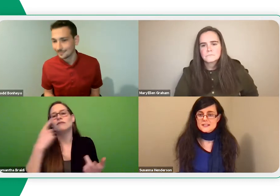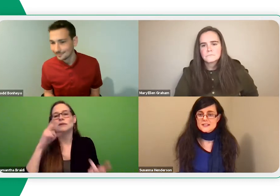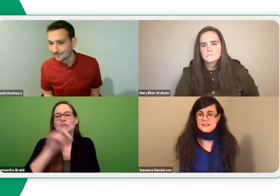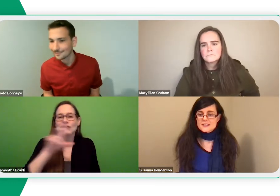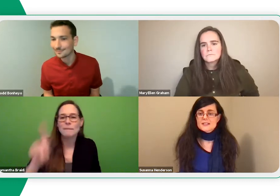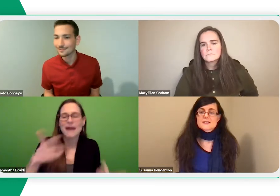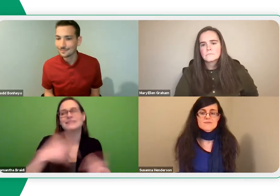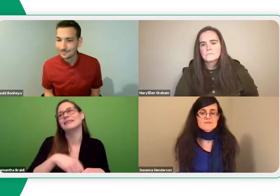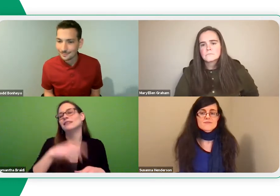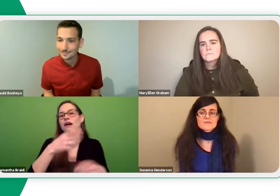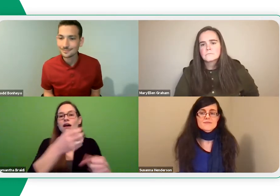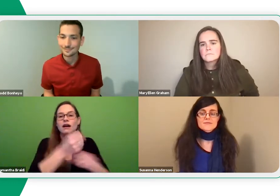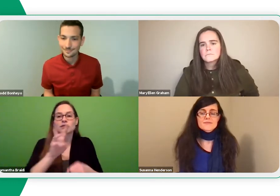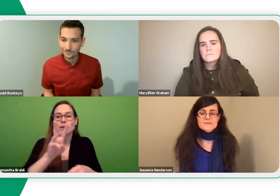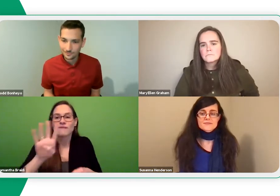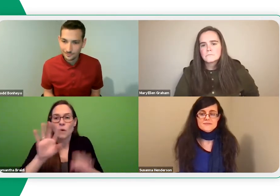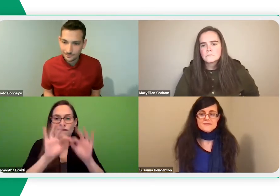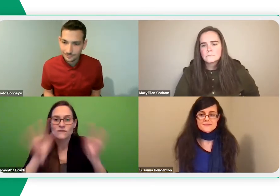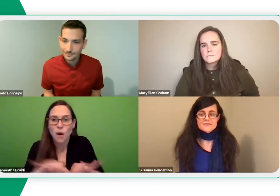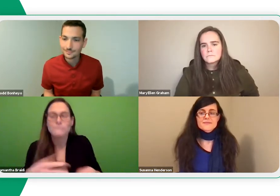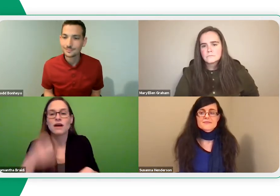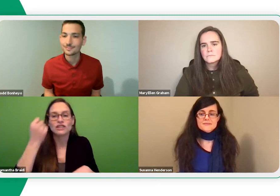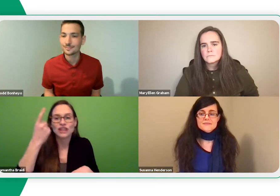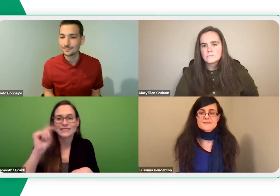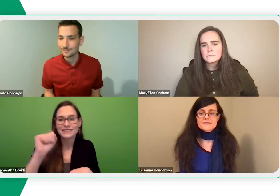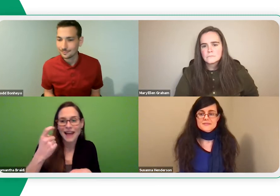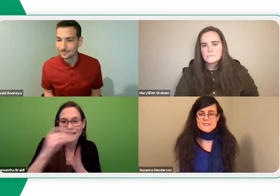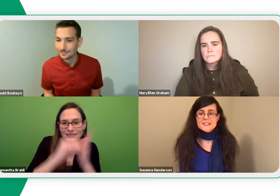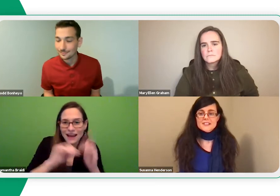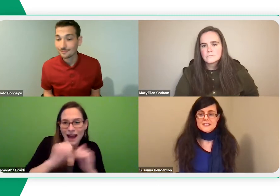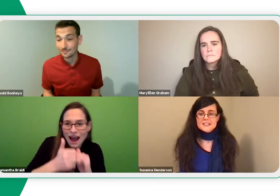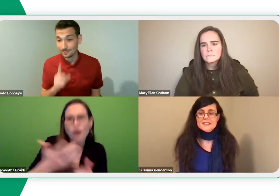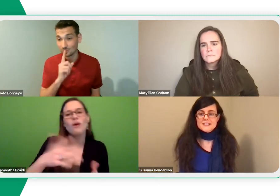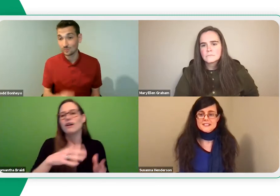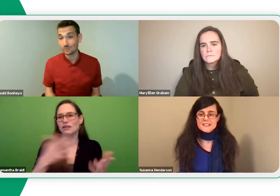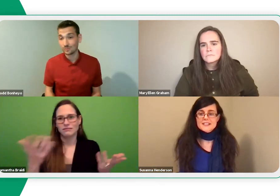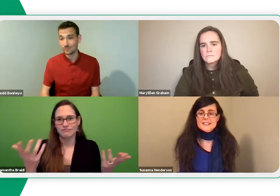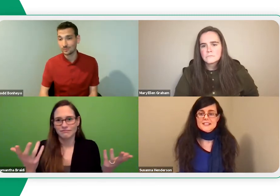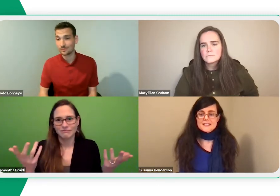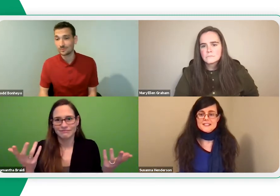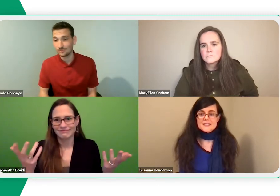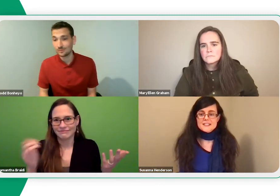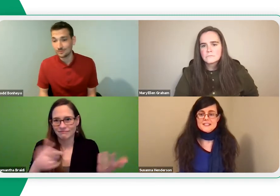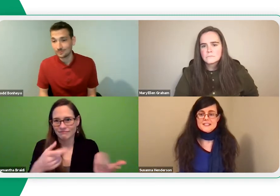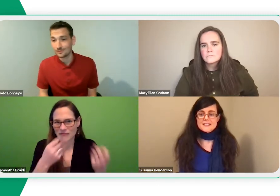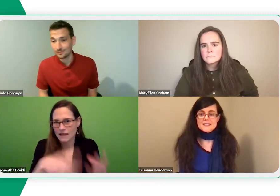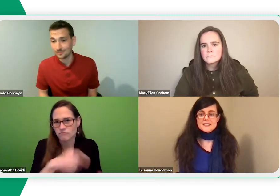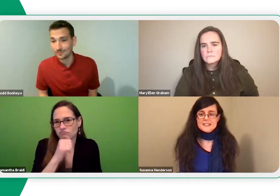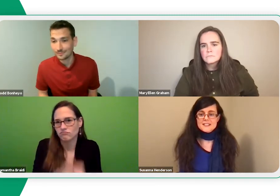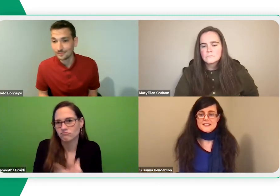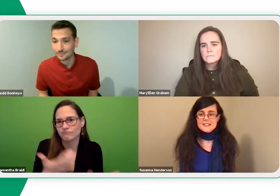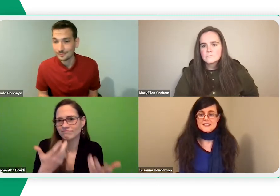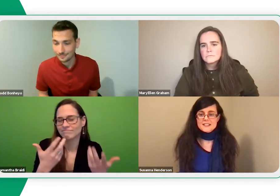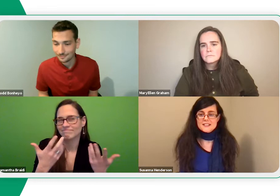experience itself requires one have a bank account. And then that also lends itself to having a direct deposit, understanding your